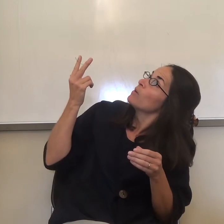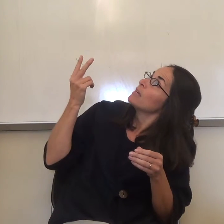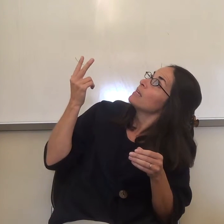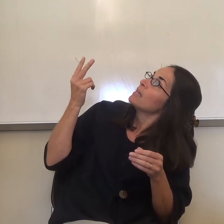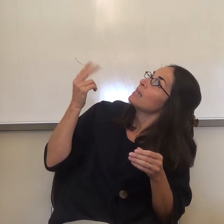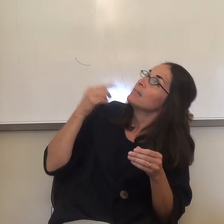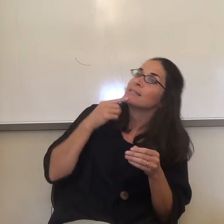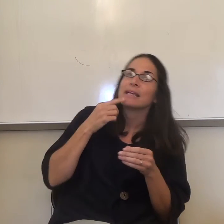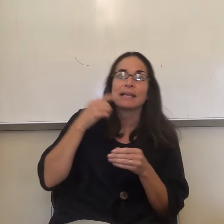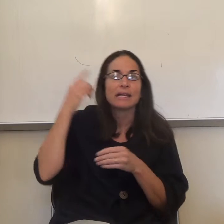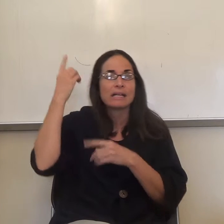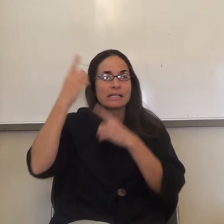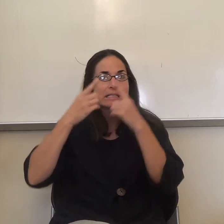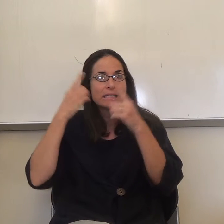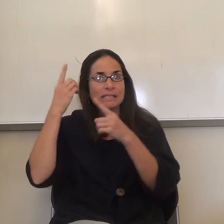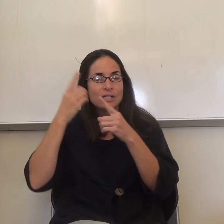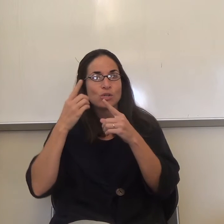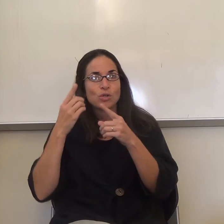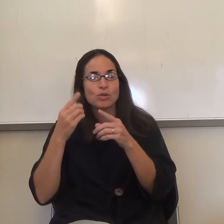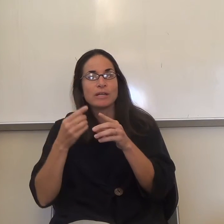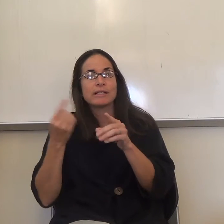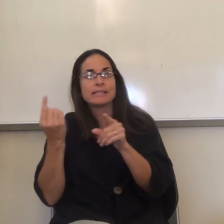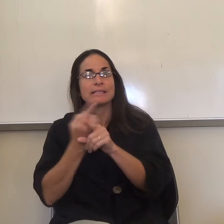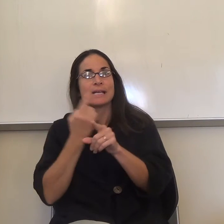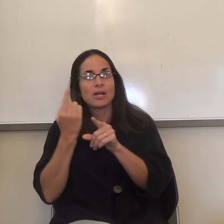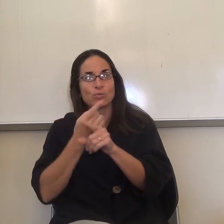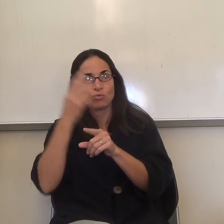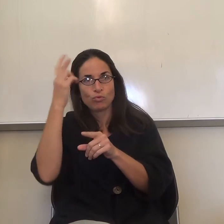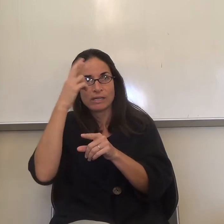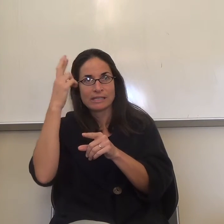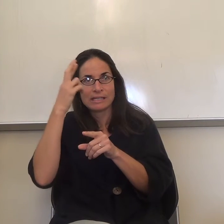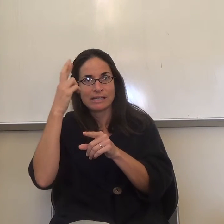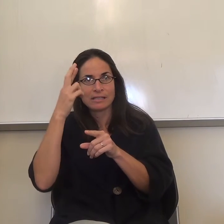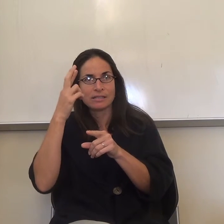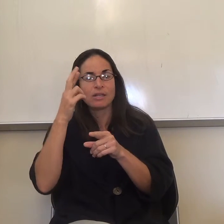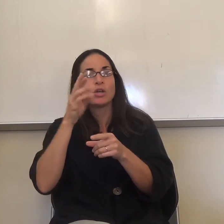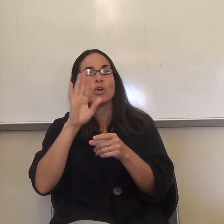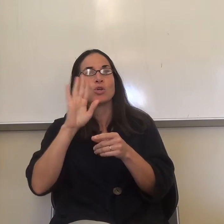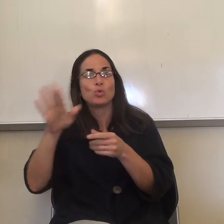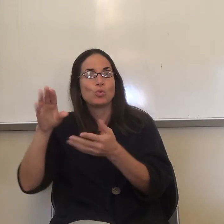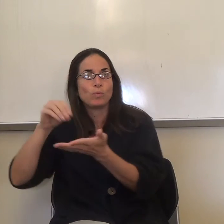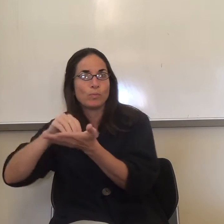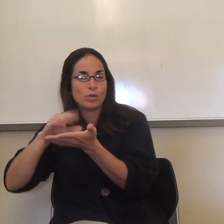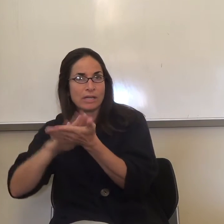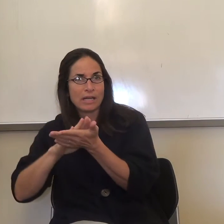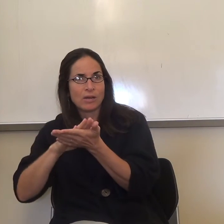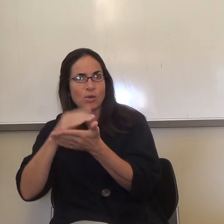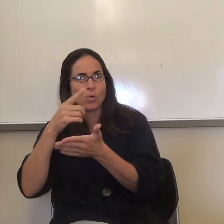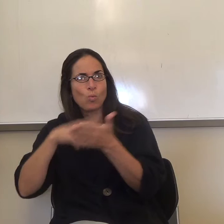rest of the paragraph is gonna tell you. Some salt, pepper. You see what I'm garlic saying? salt. So, Sorry, want